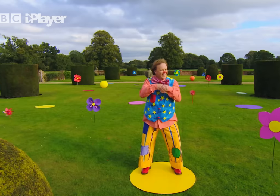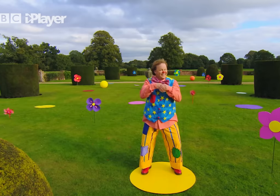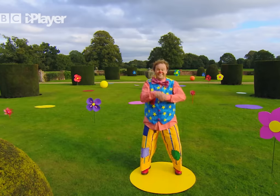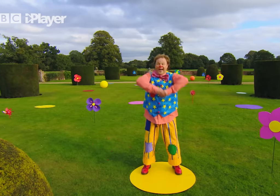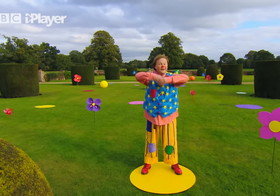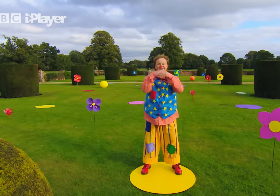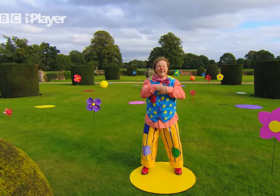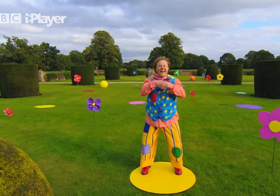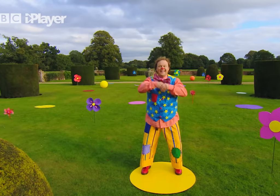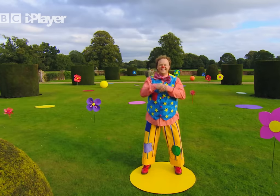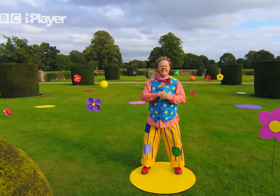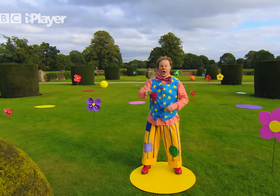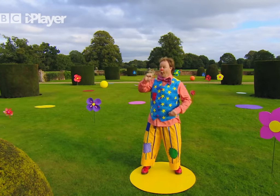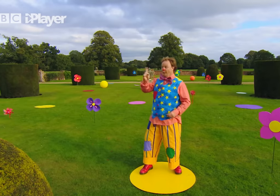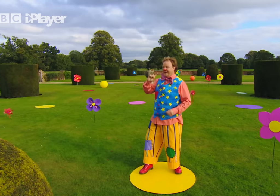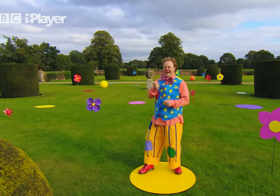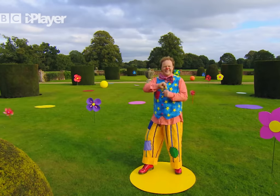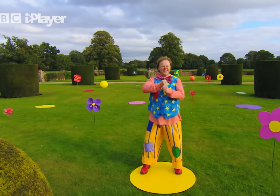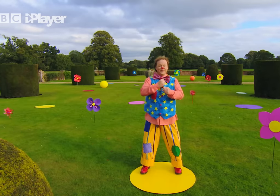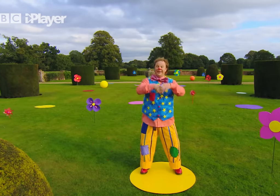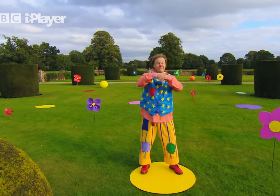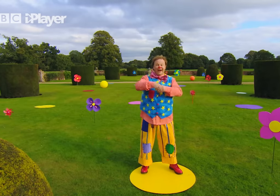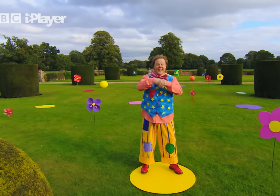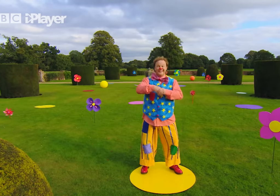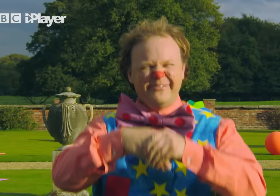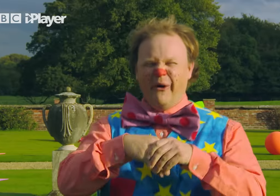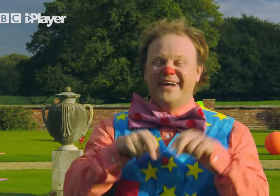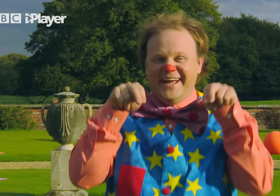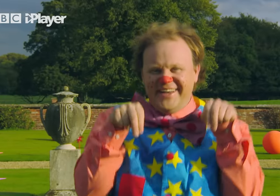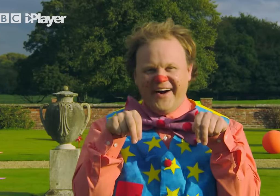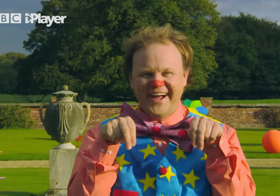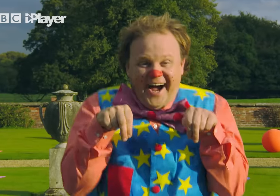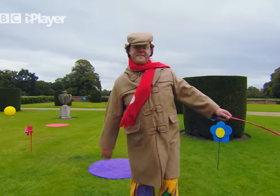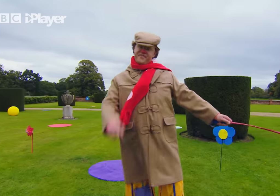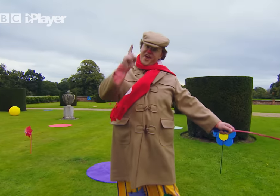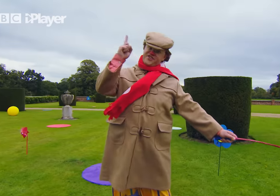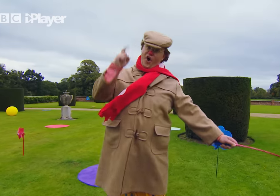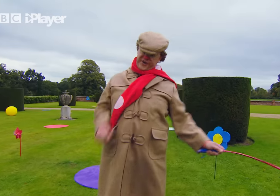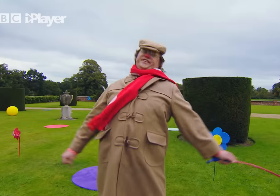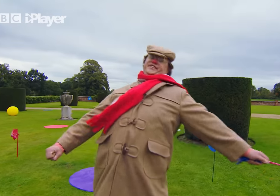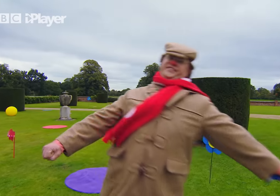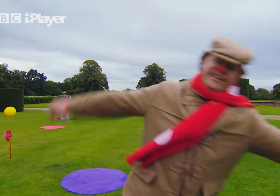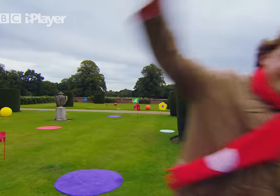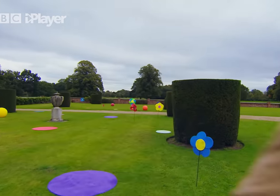Friends, friends. What can you do with friends? Walk a dog. Dog. Read a